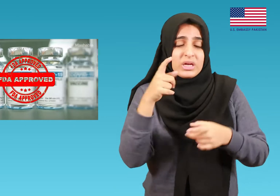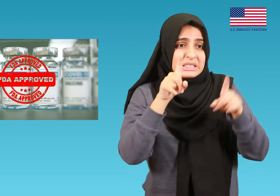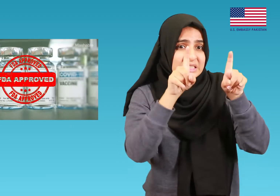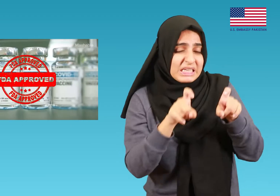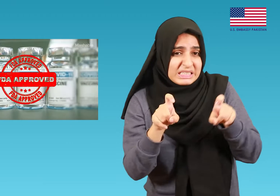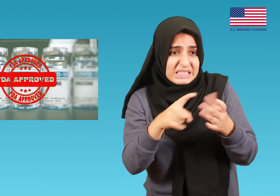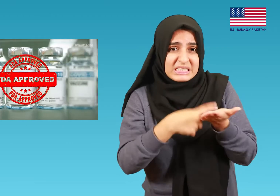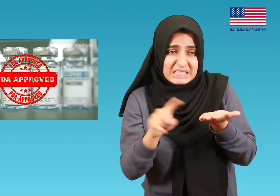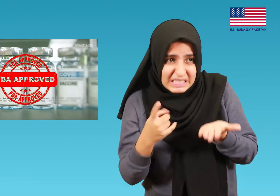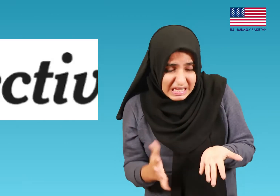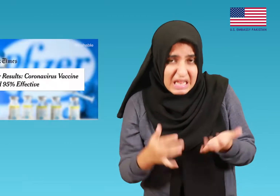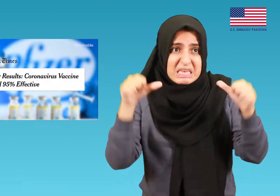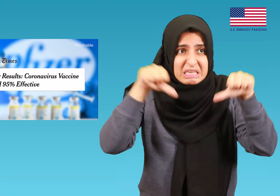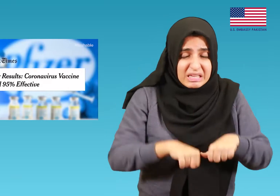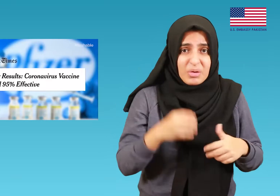testing process and interim analysis.